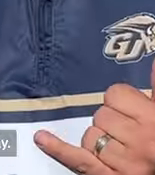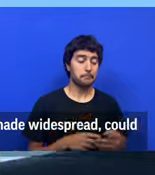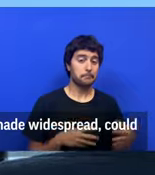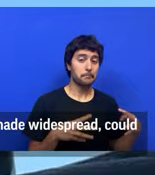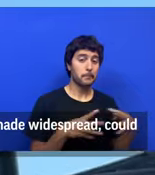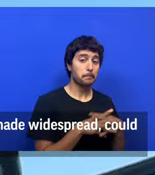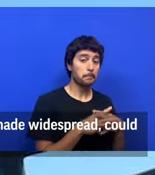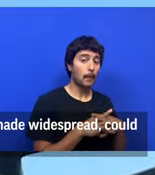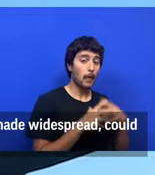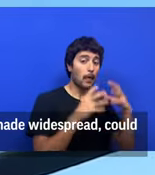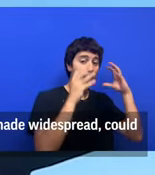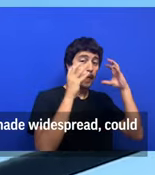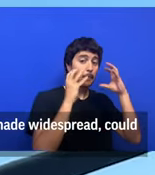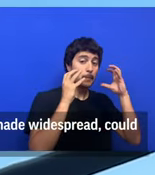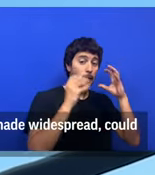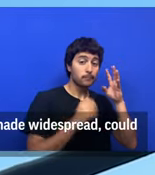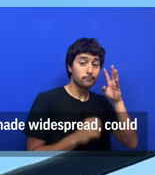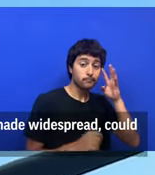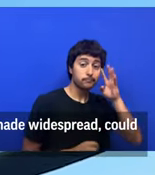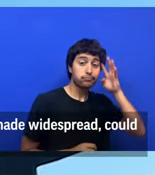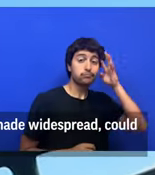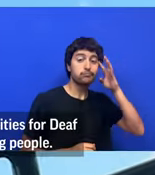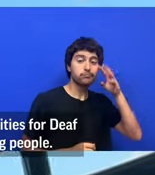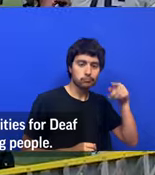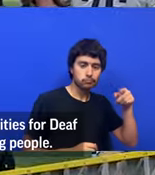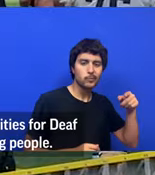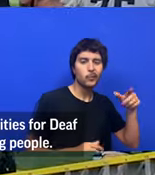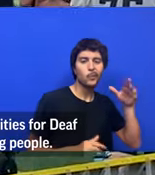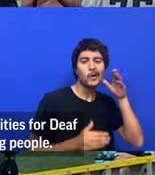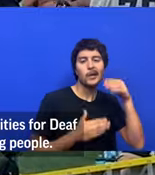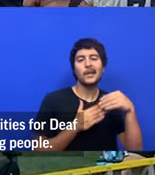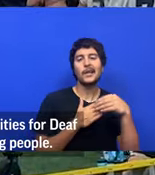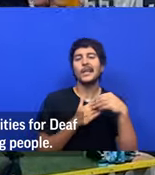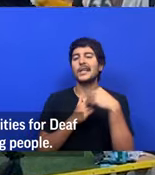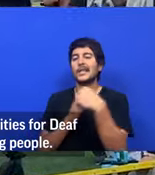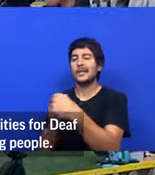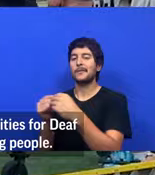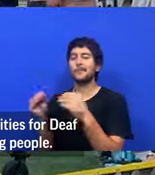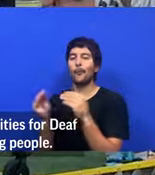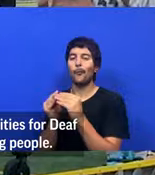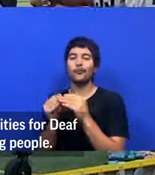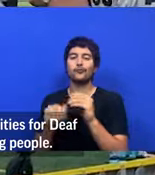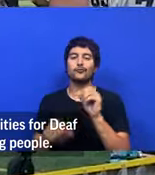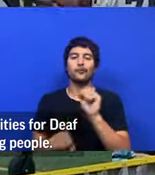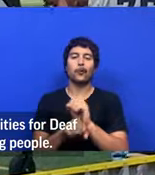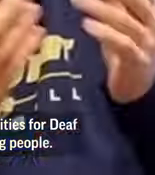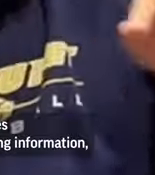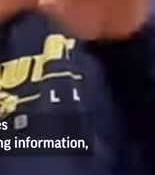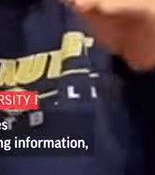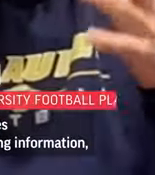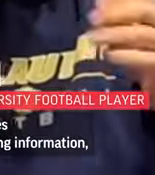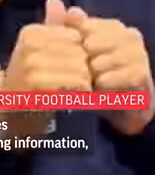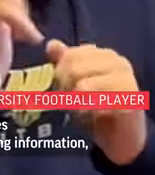today. This invention, if made widespread, could open more job opportunities for deaf and hard of hearing people.